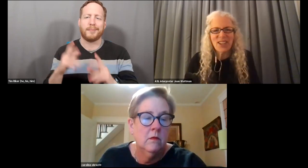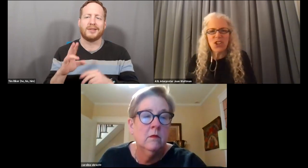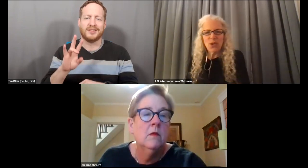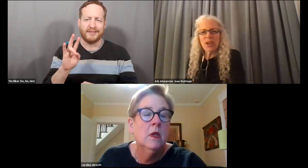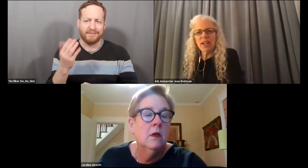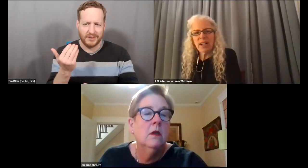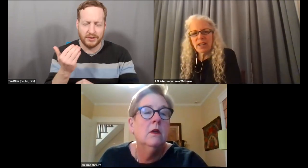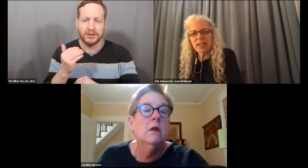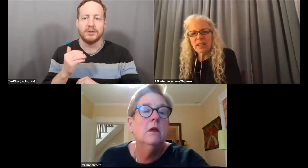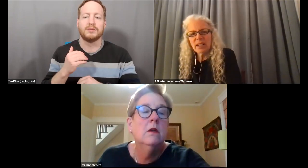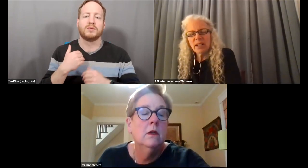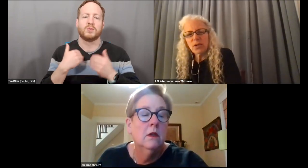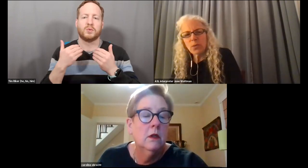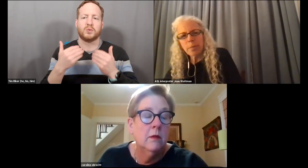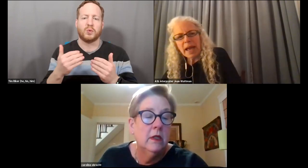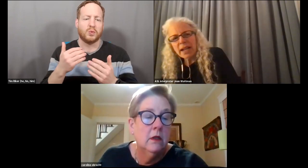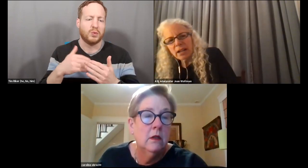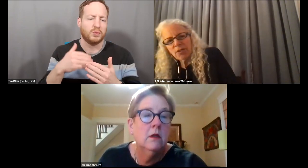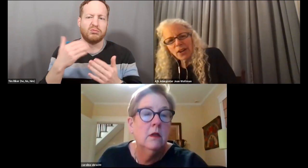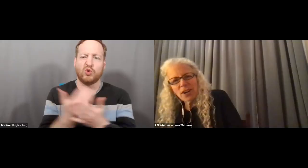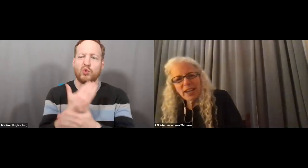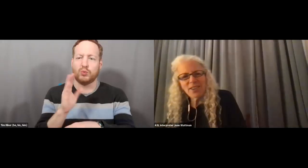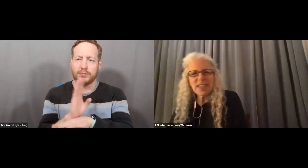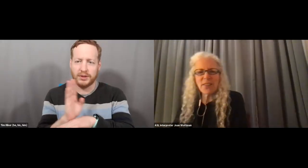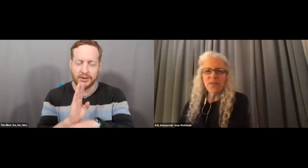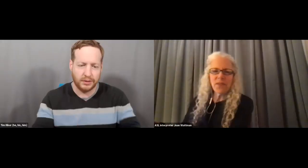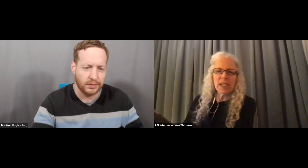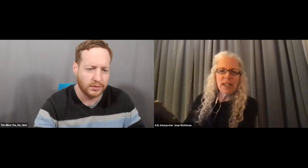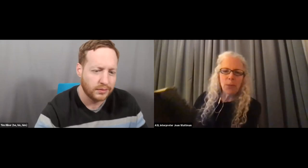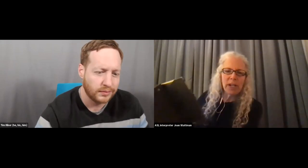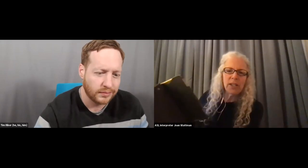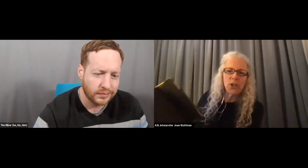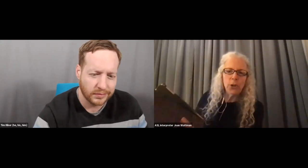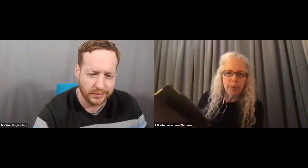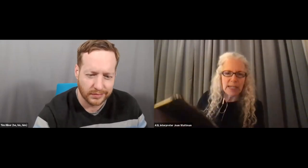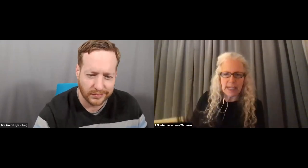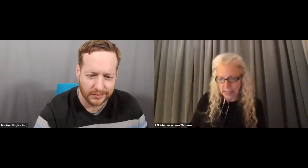So we're back on record here at 7:15 and we're into new business.